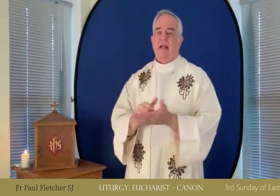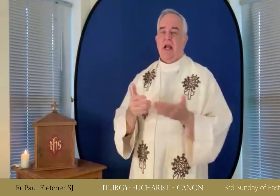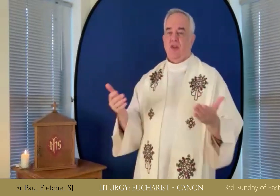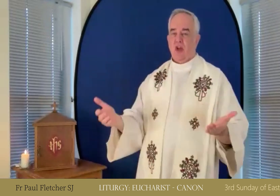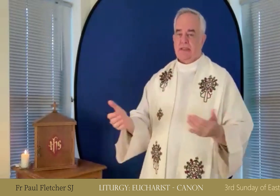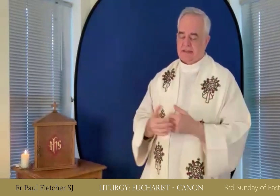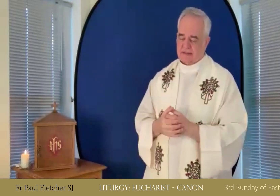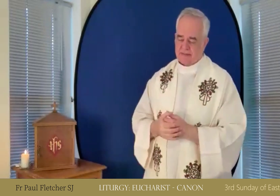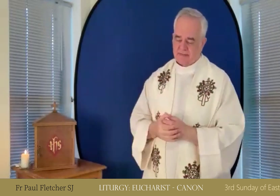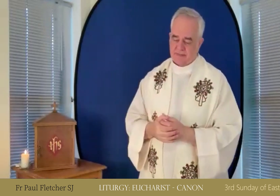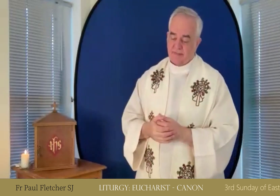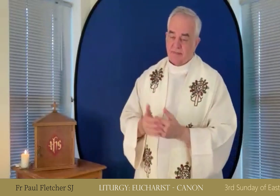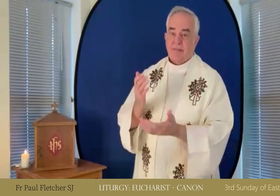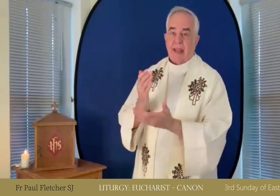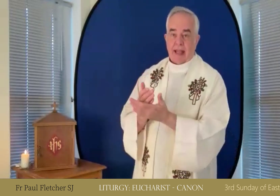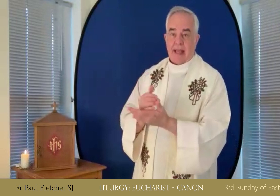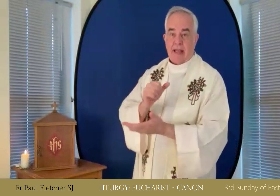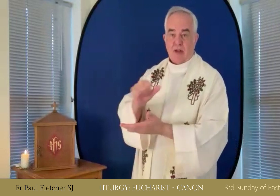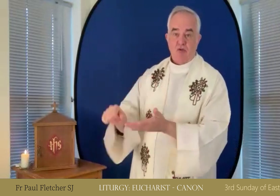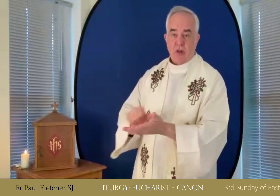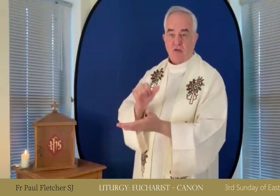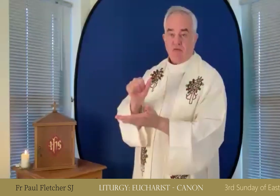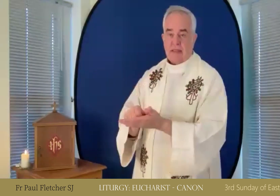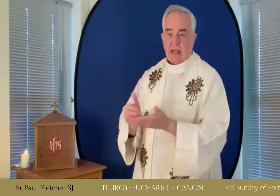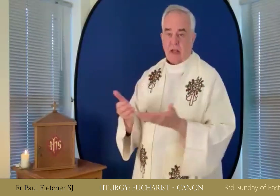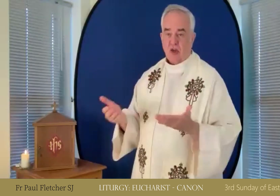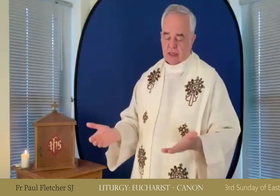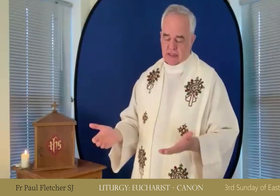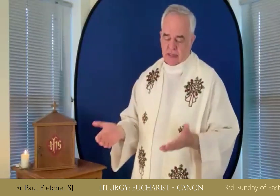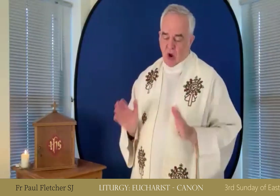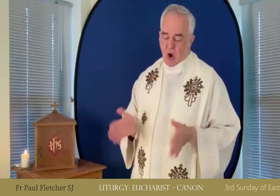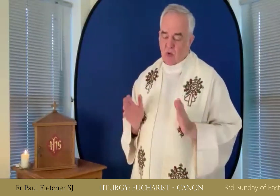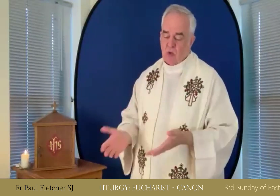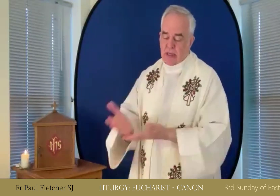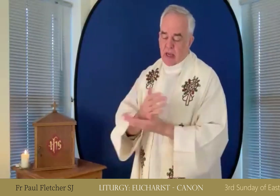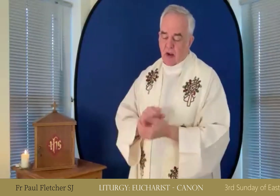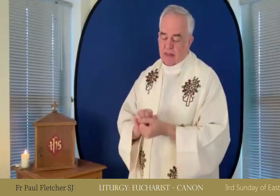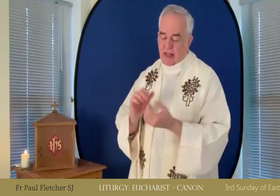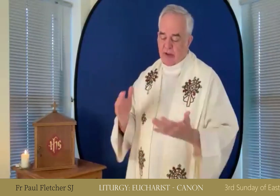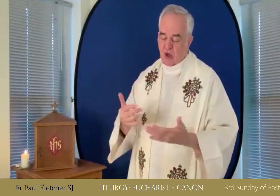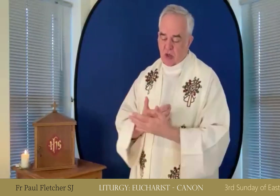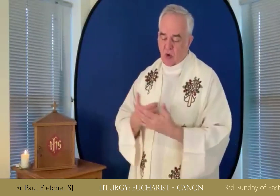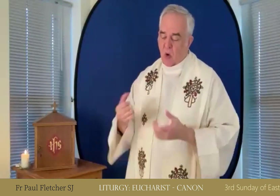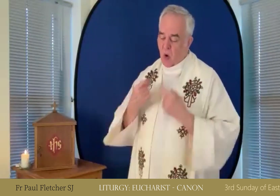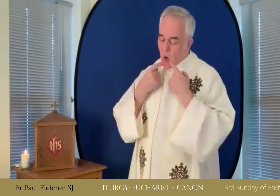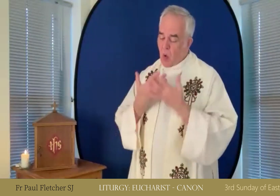right and just. It is truly right and just, our duty and our salvation, always